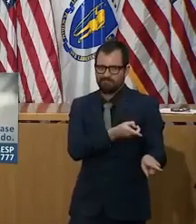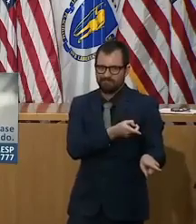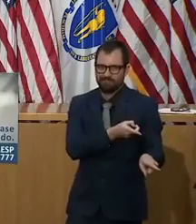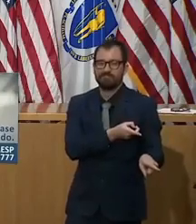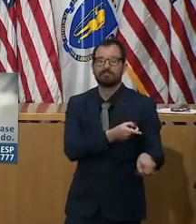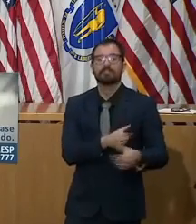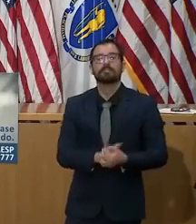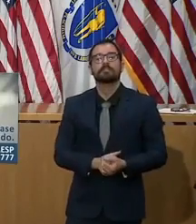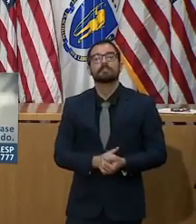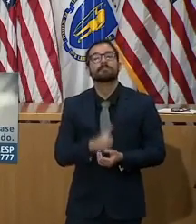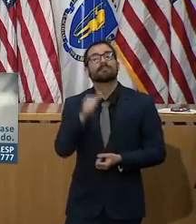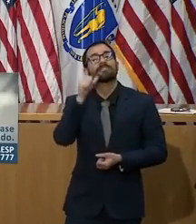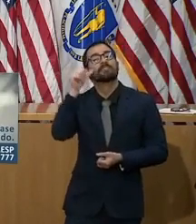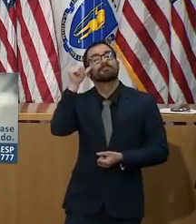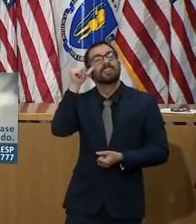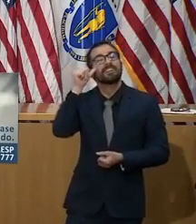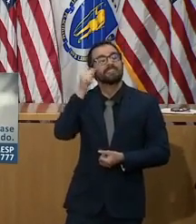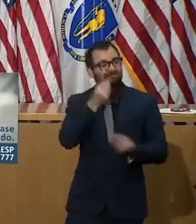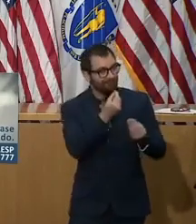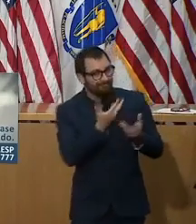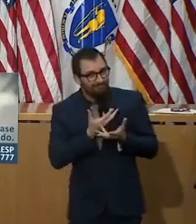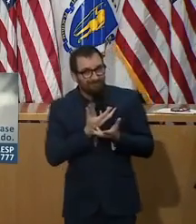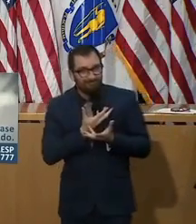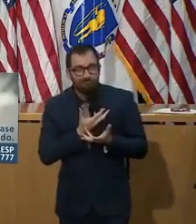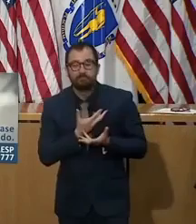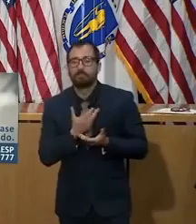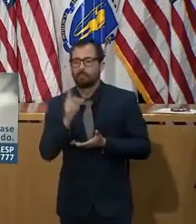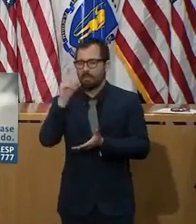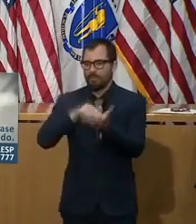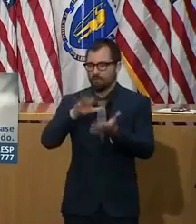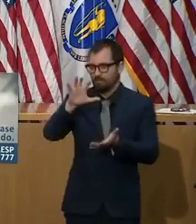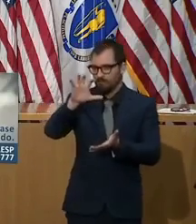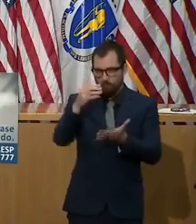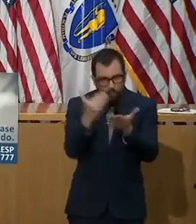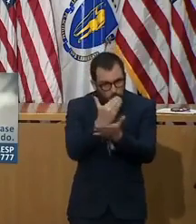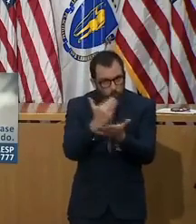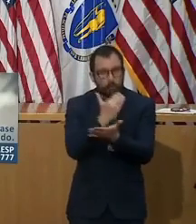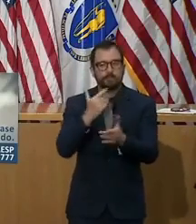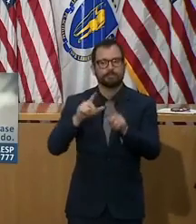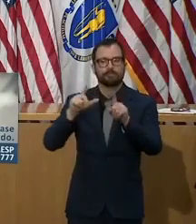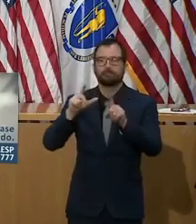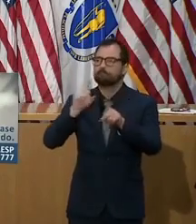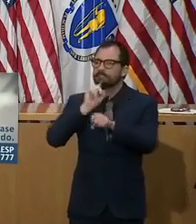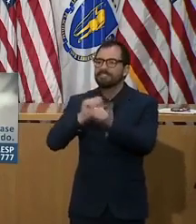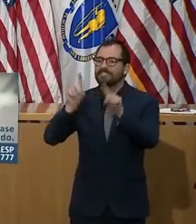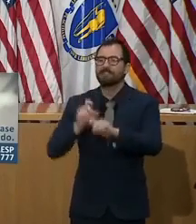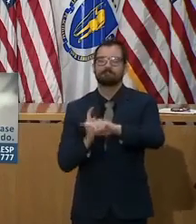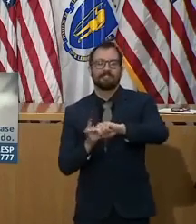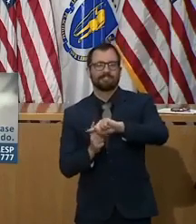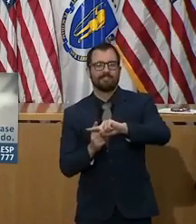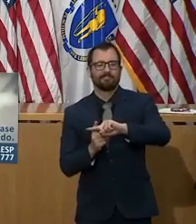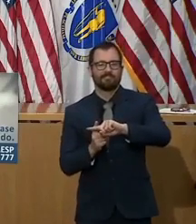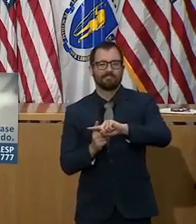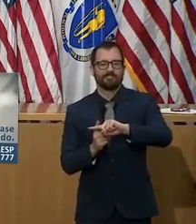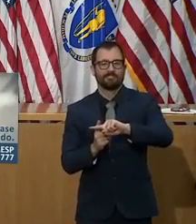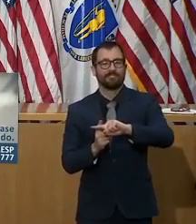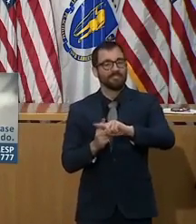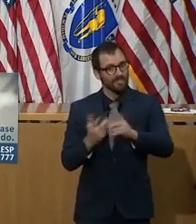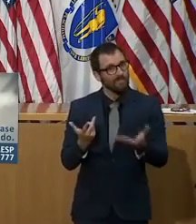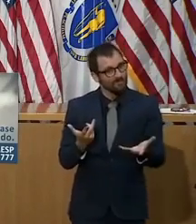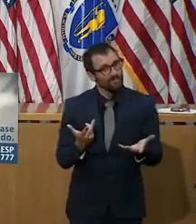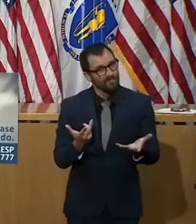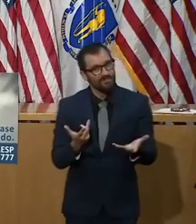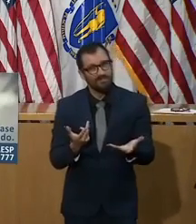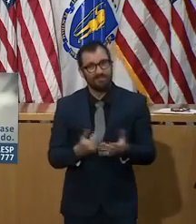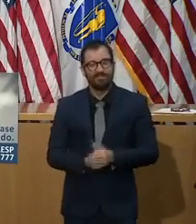many people talk about the fact that the vast majority of the people who have not survived COVID-19 were